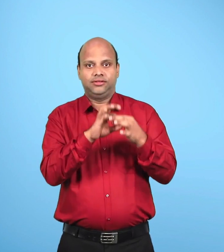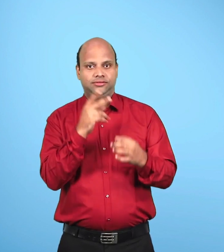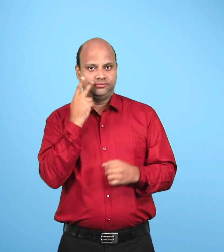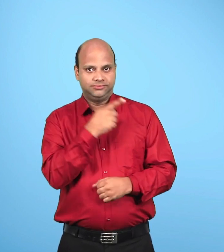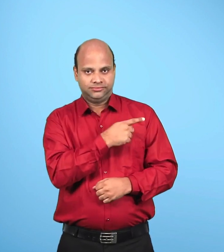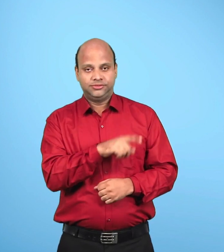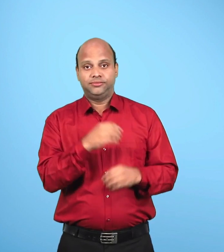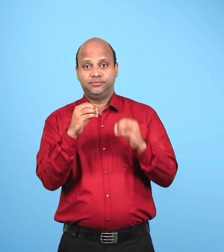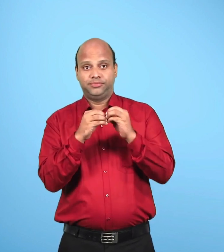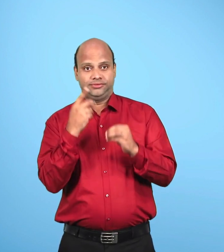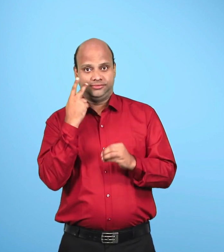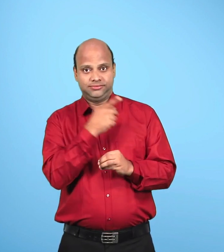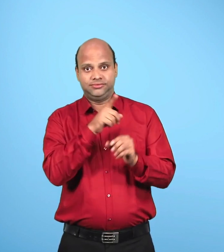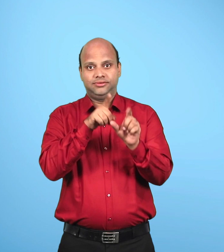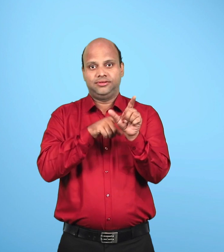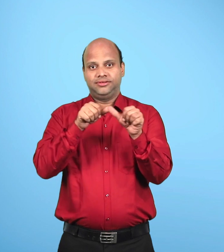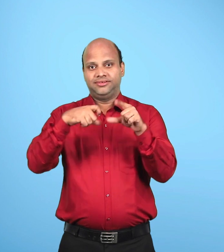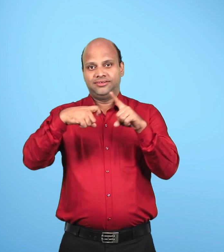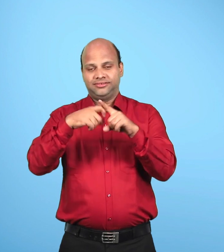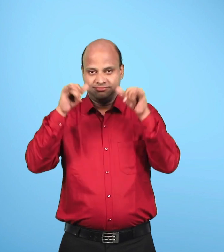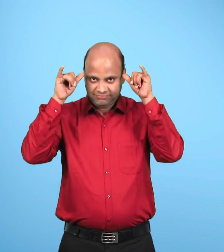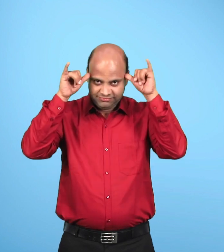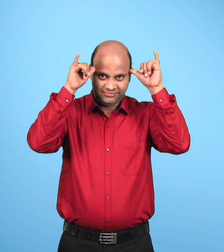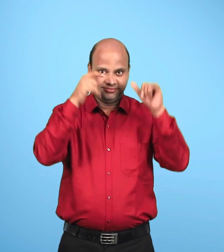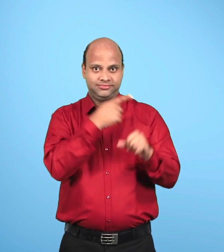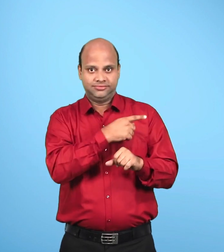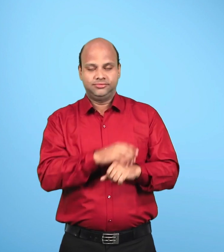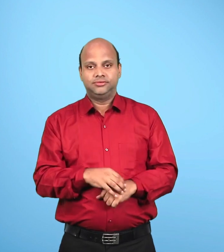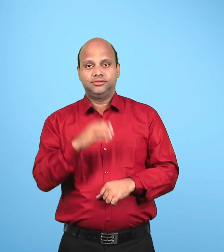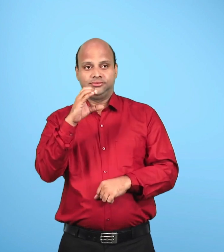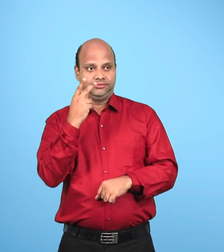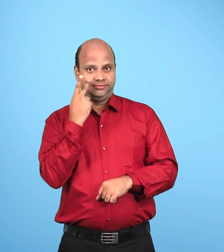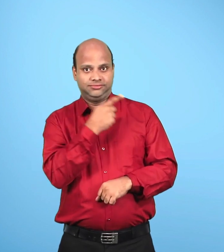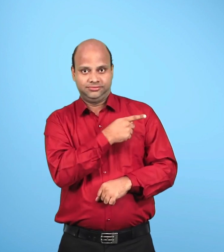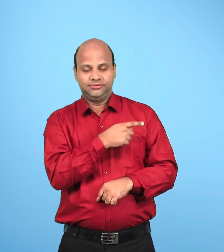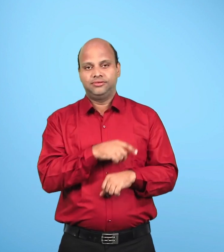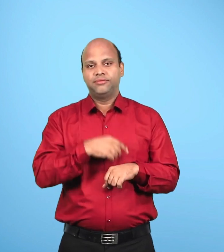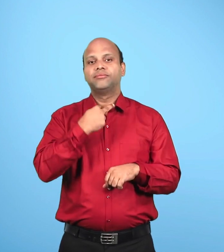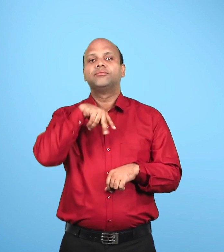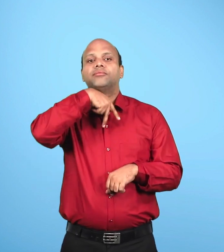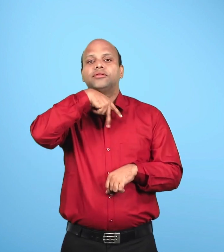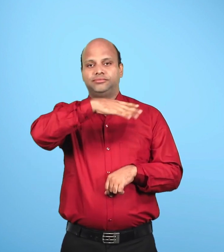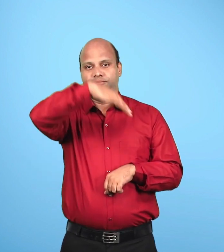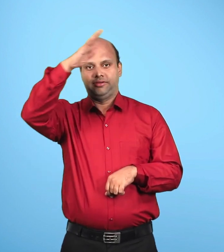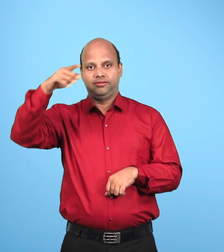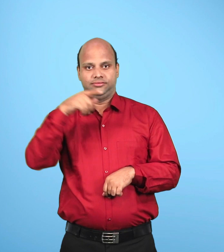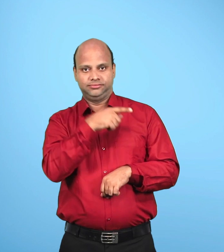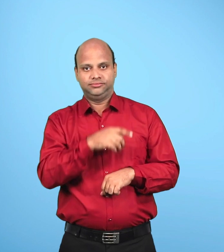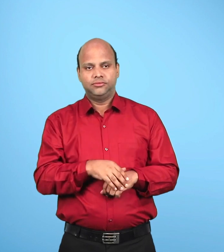snow leopard, B shows yak, and C shows mountain goat are adapted